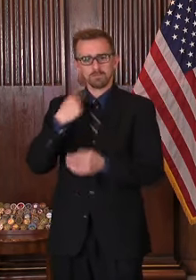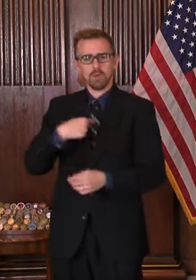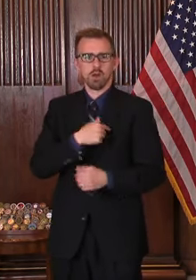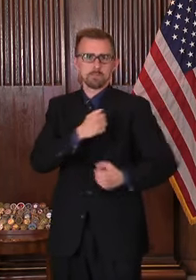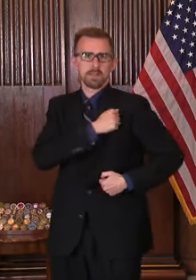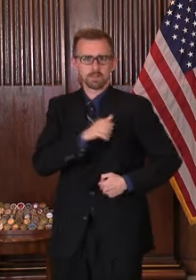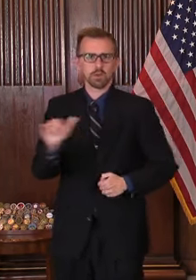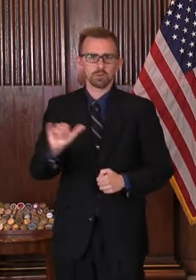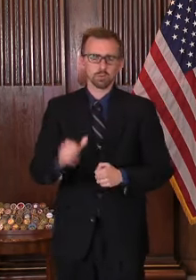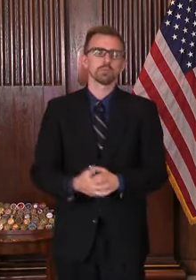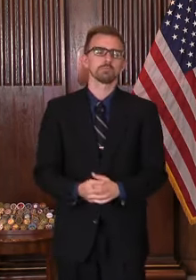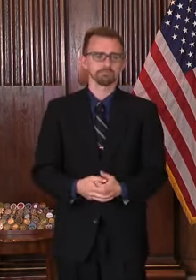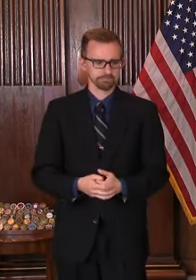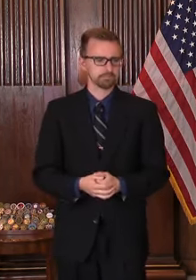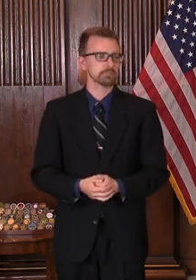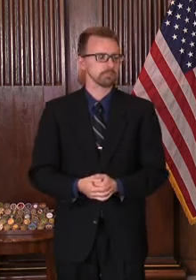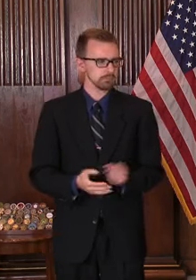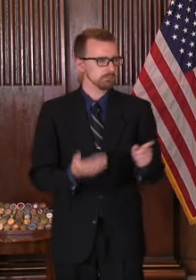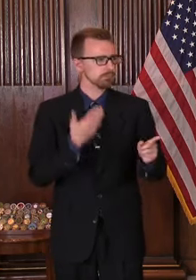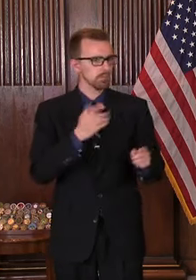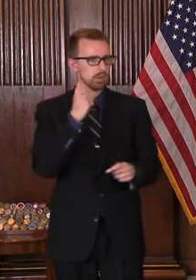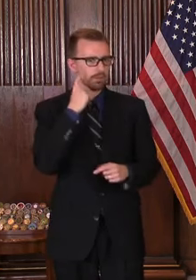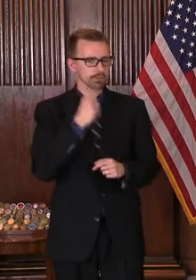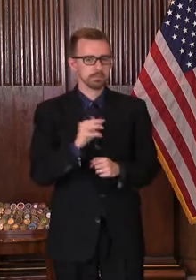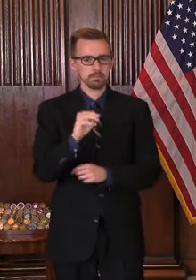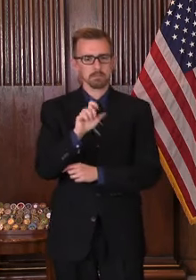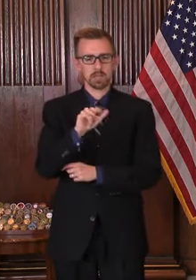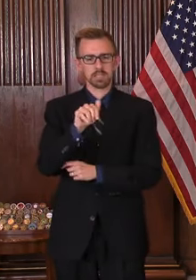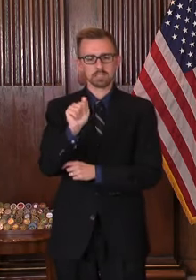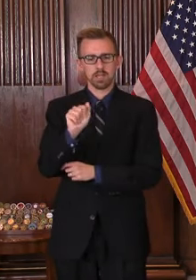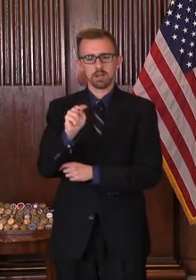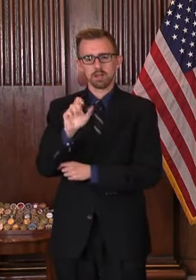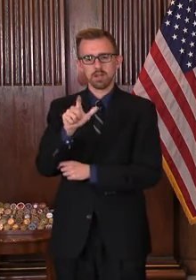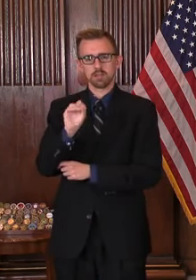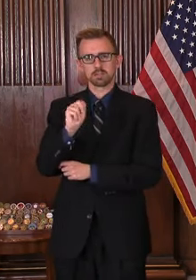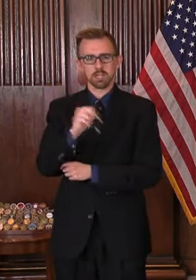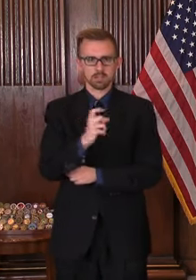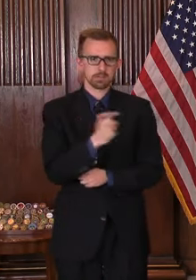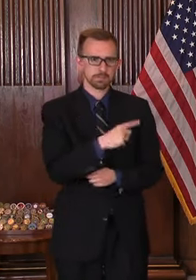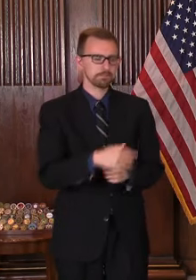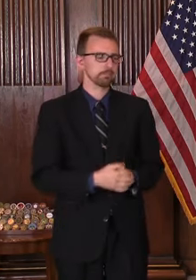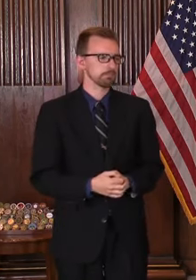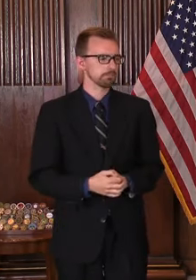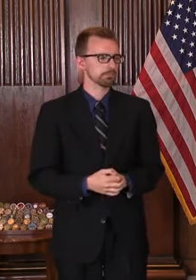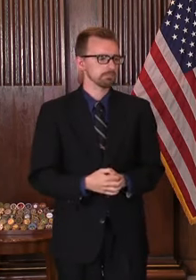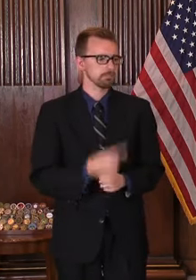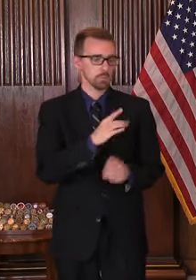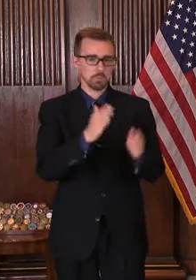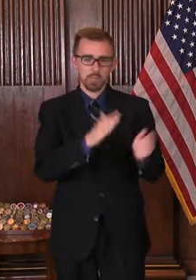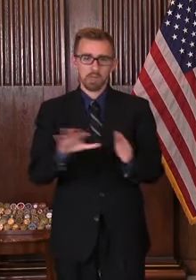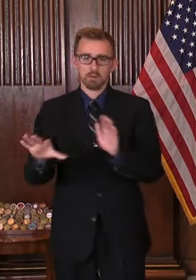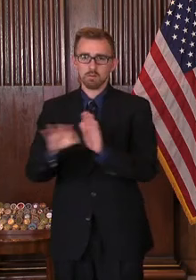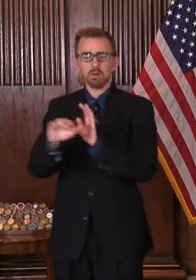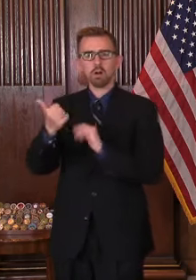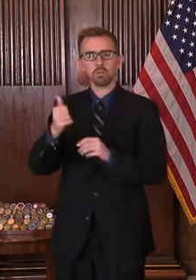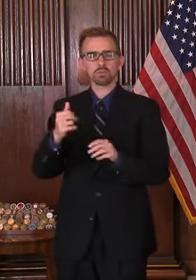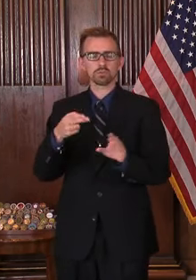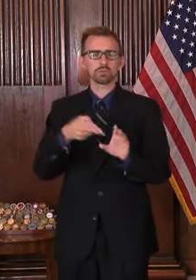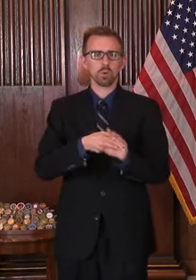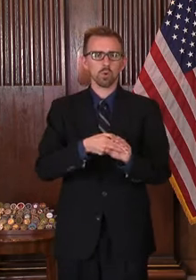do that. All right, thank you, Governor. This question is from Melissa Nelson, Missouri Net. Do you plan to select others to join your stimulus